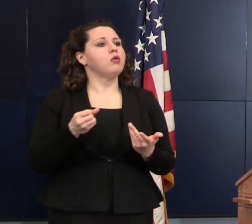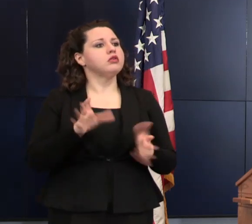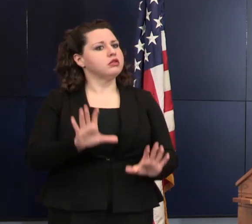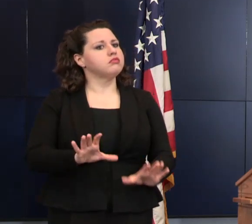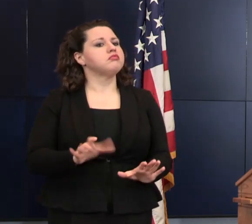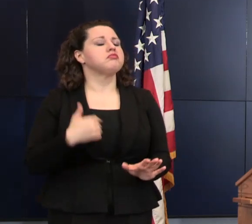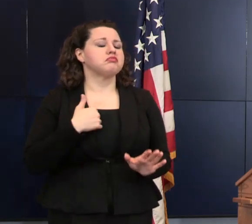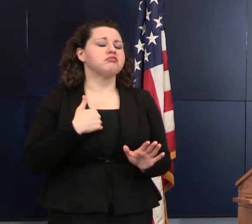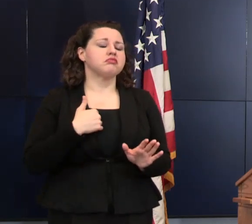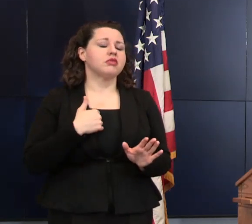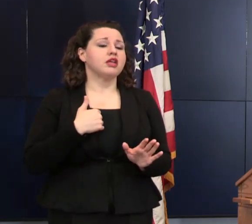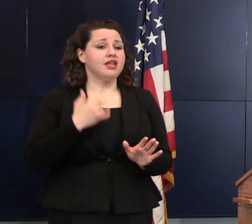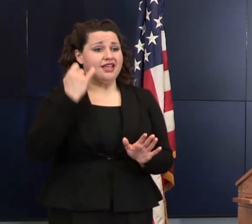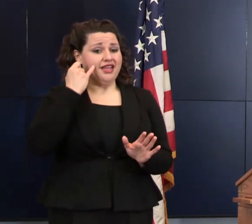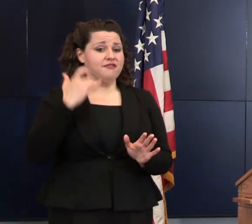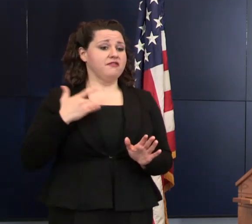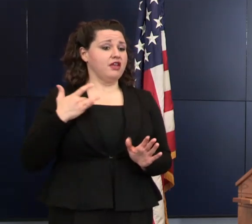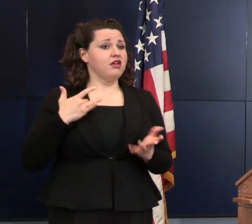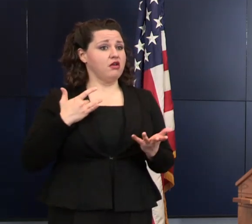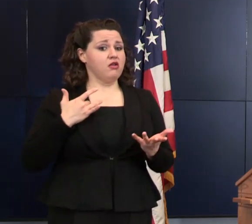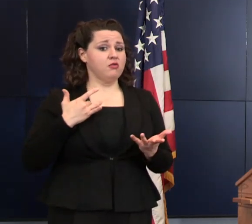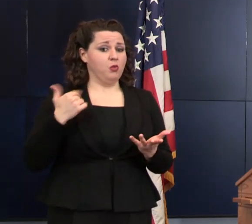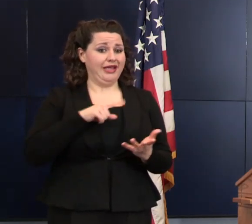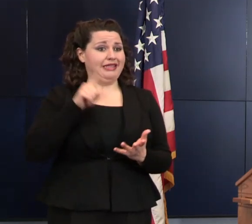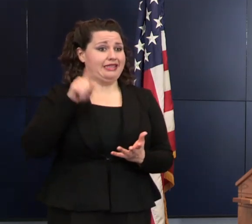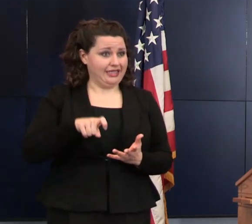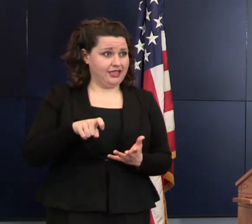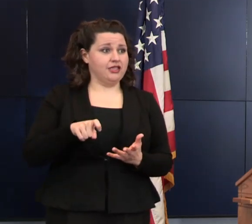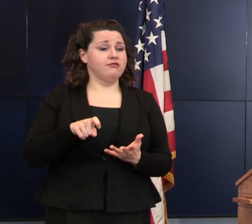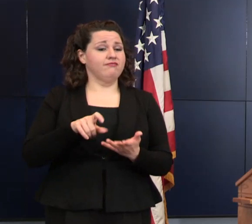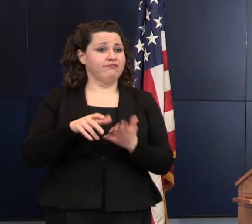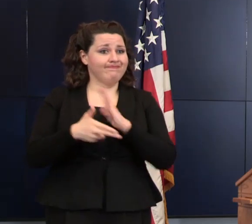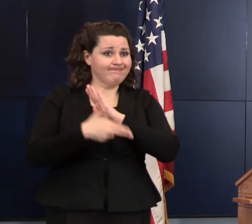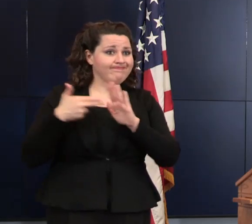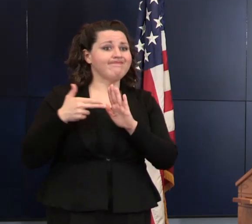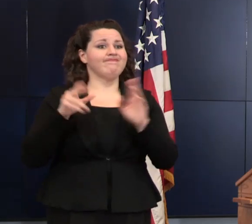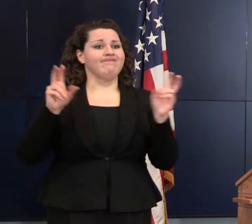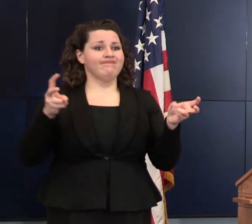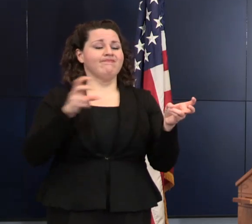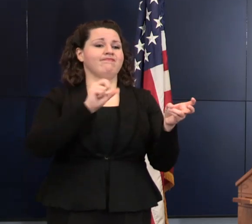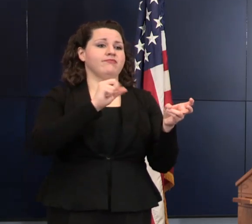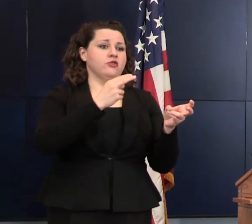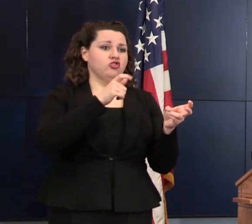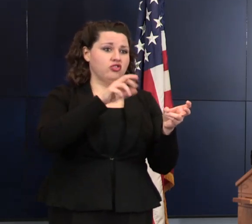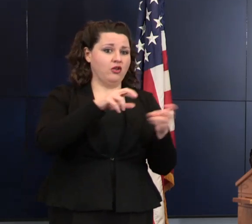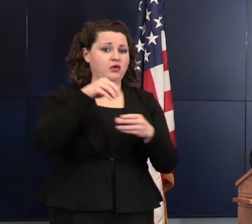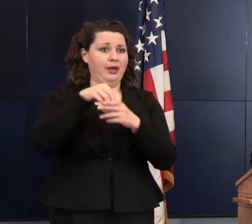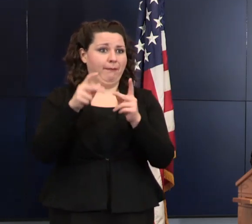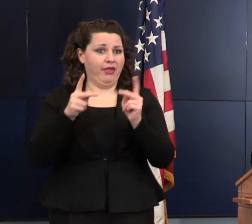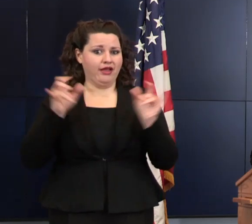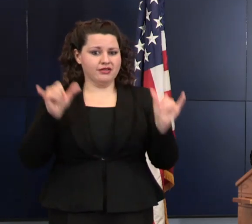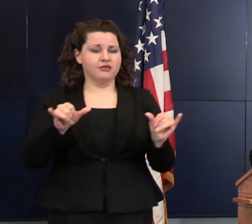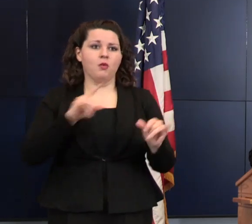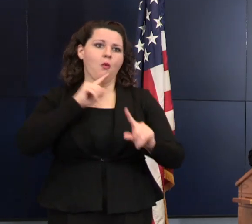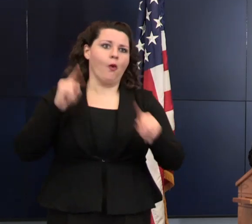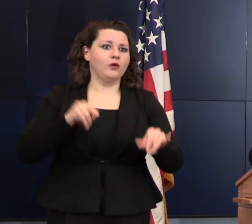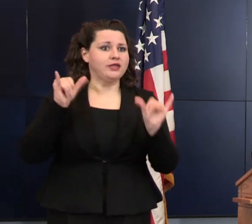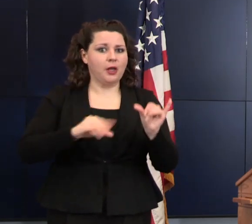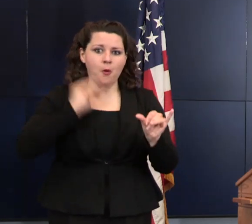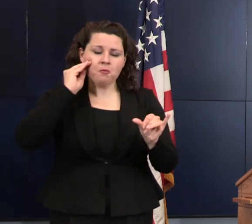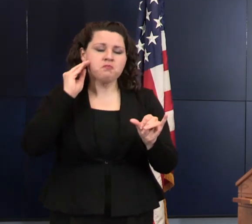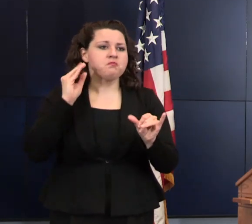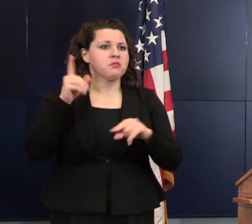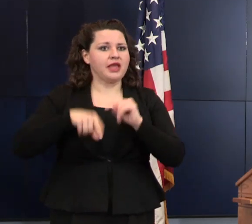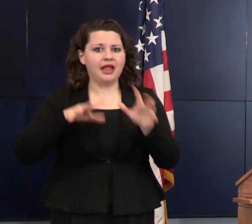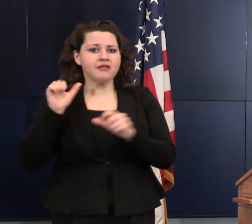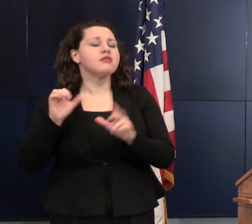assured, it is, if we feel that needs to be done, and that's the recommendation from the experts, we will move forward. But again, remember,